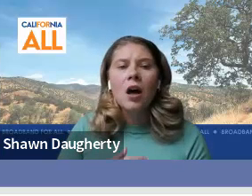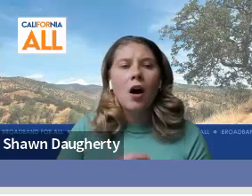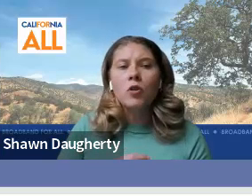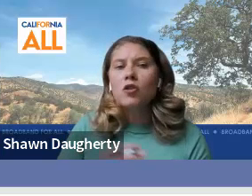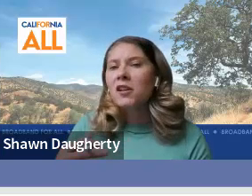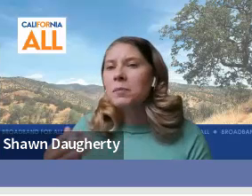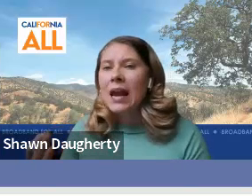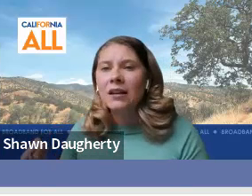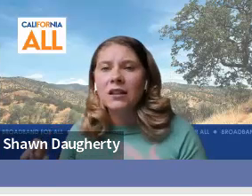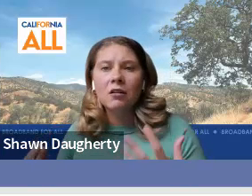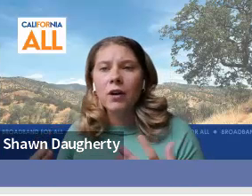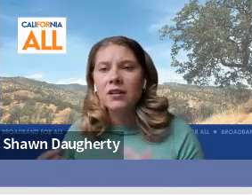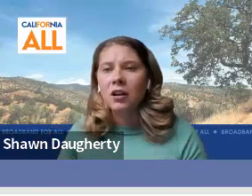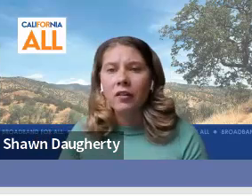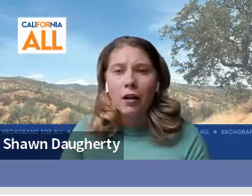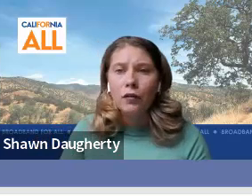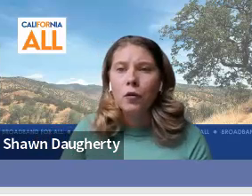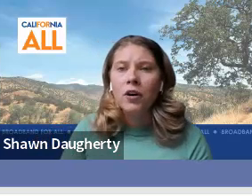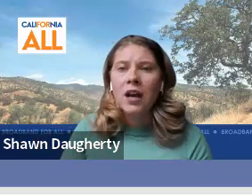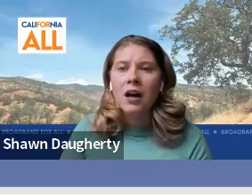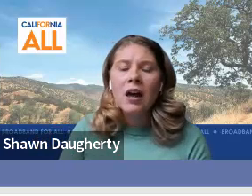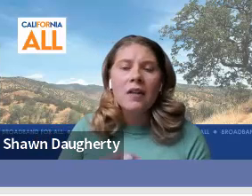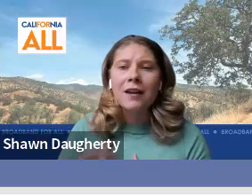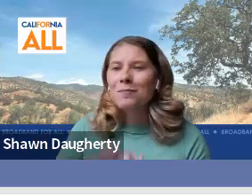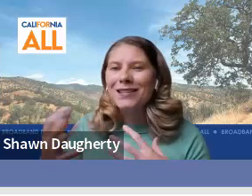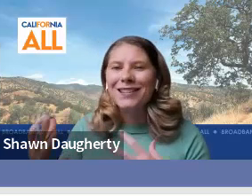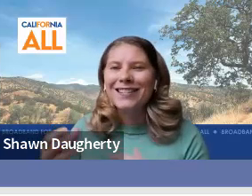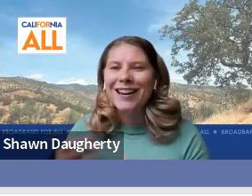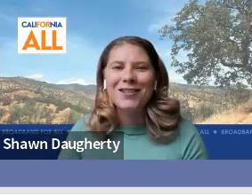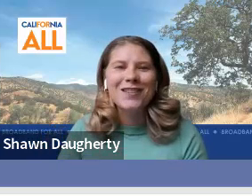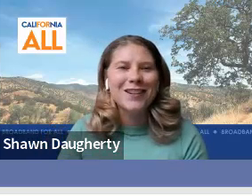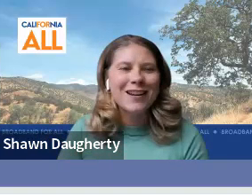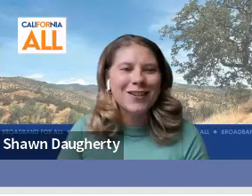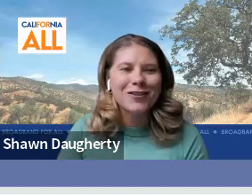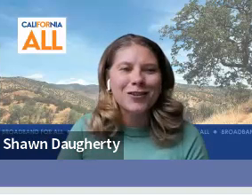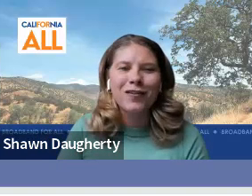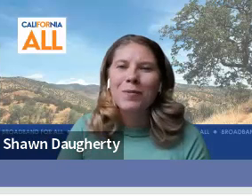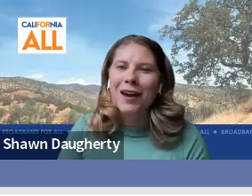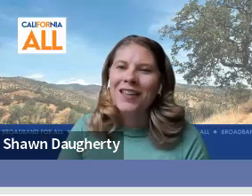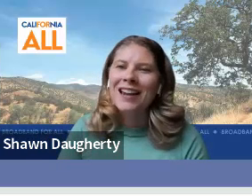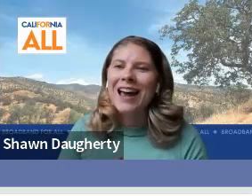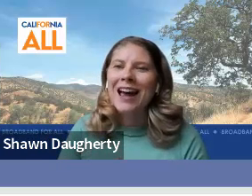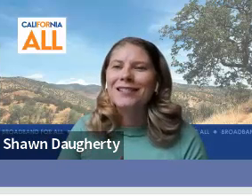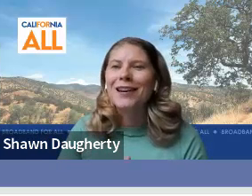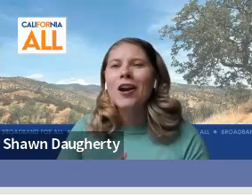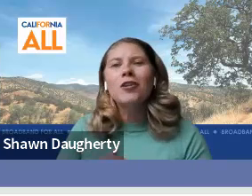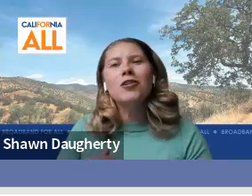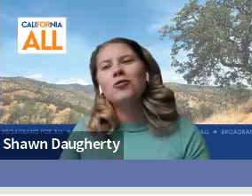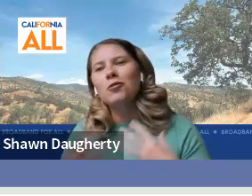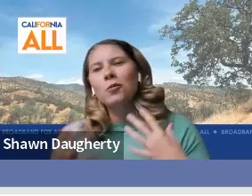read. You must be 18 and a resident of California. That basically gets you into the survey. But after that, it's asking,